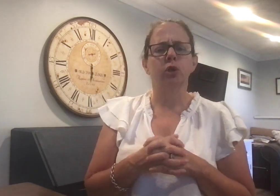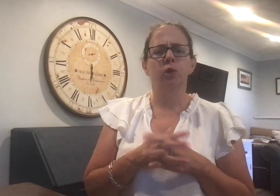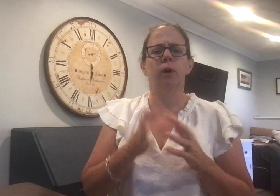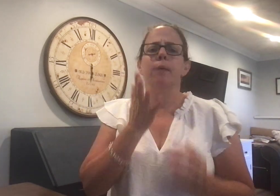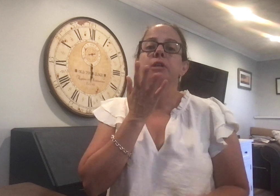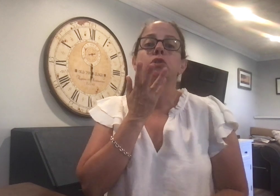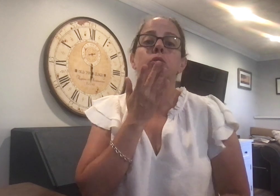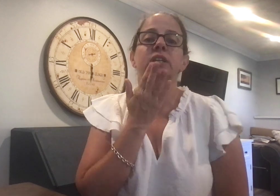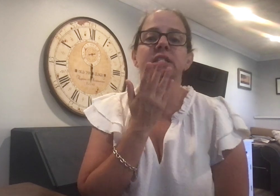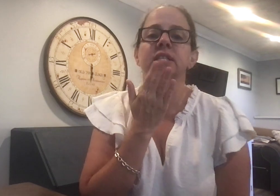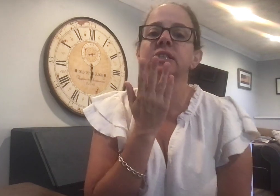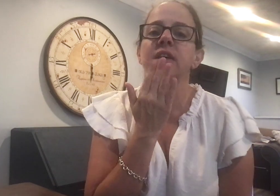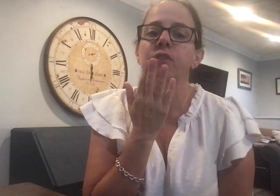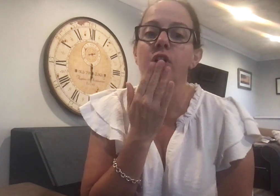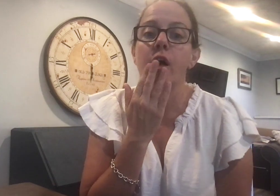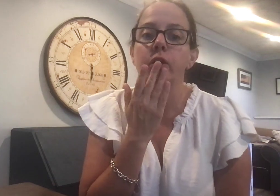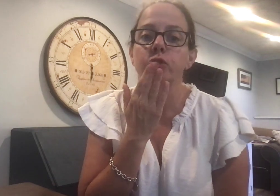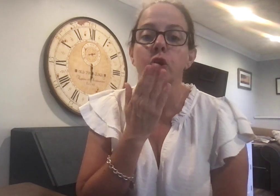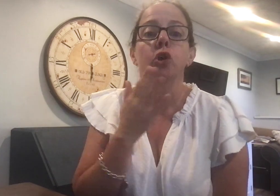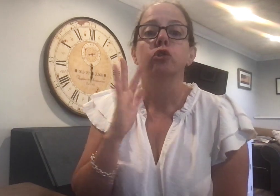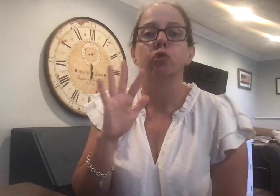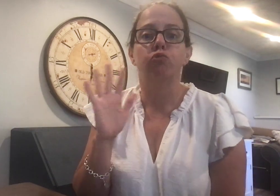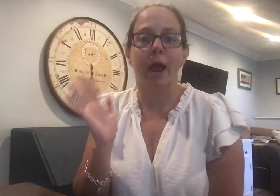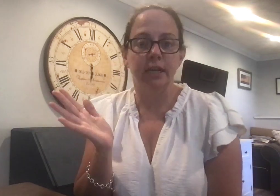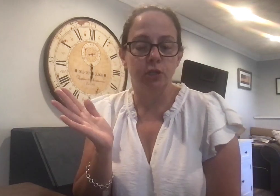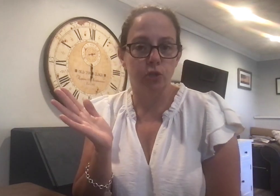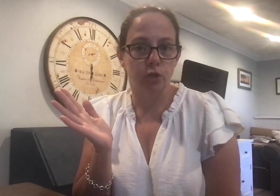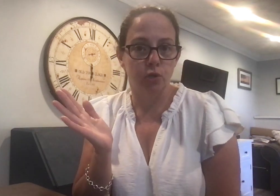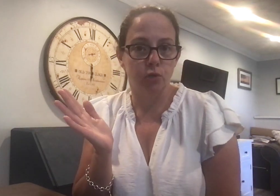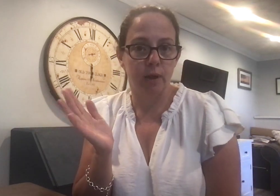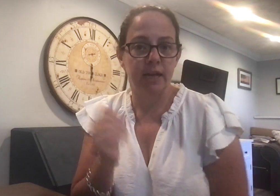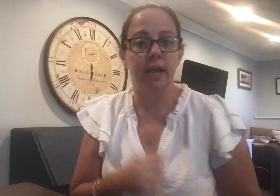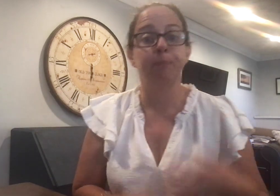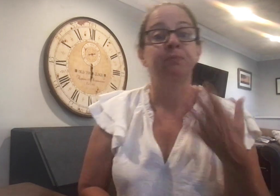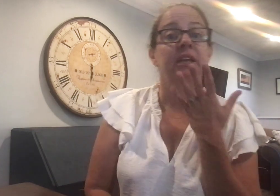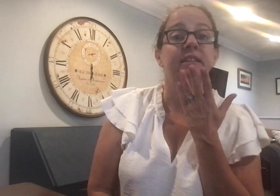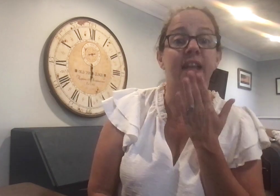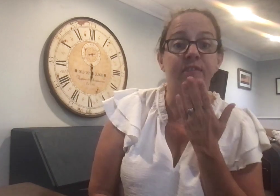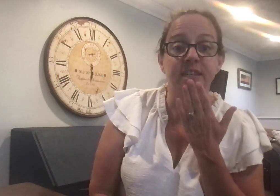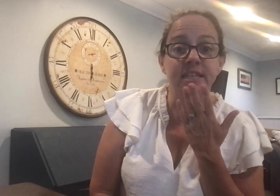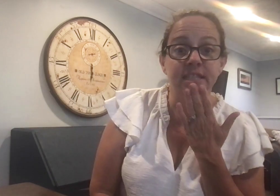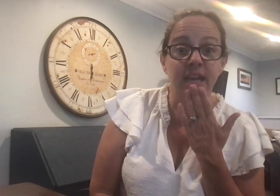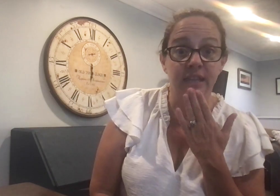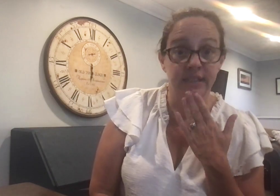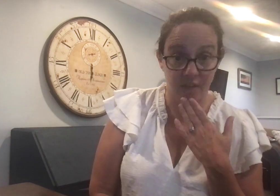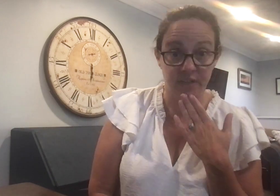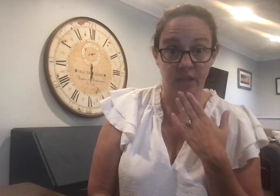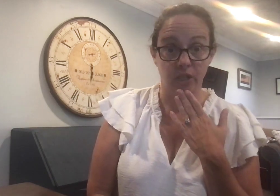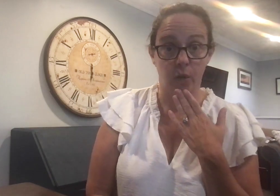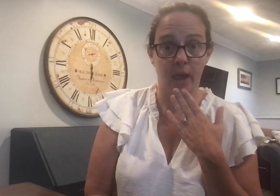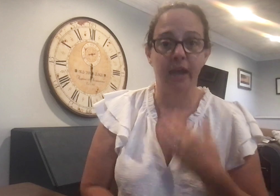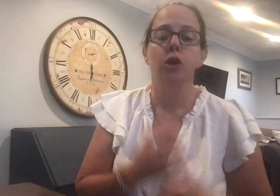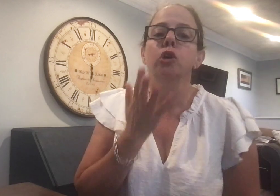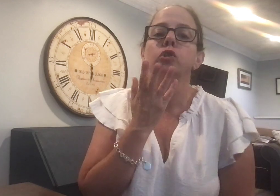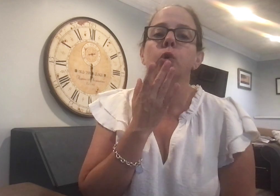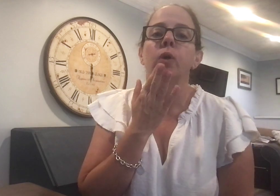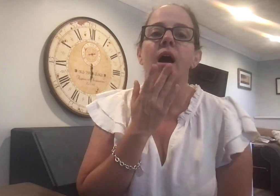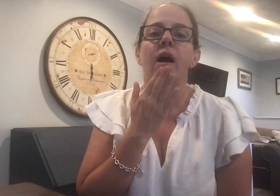what I mean. So this is the sign for colors. So righties, you're going to use your right hand. Lefties, left hand. Okay, so